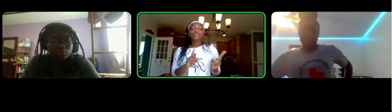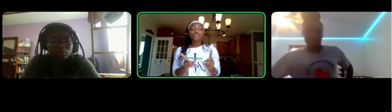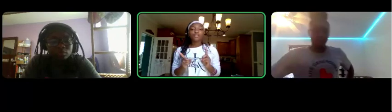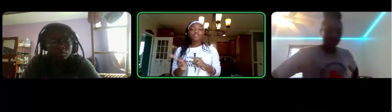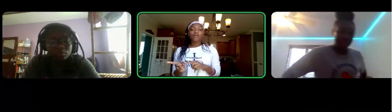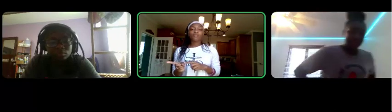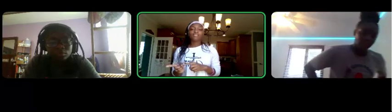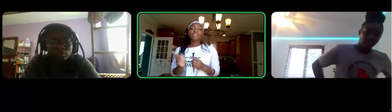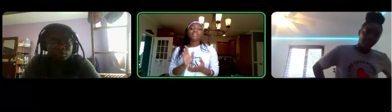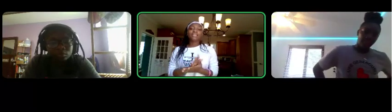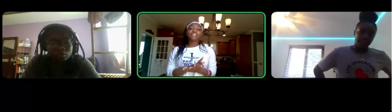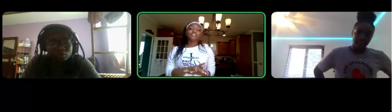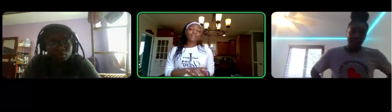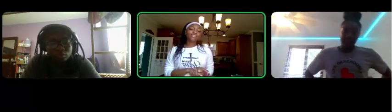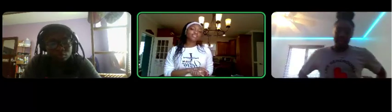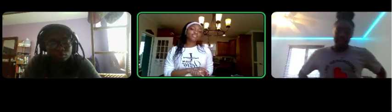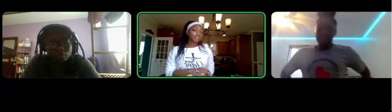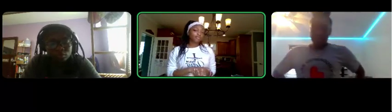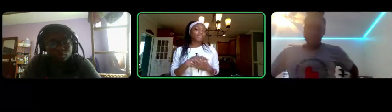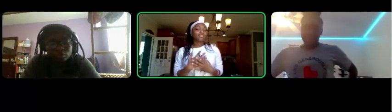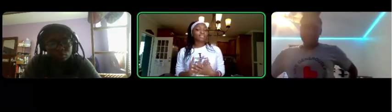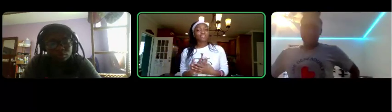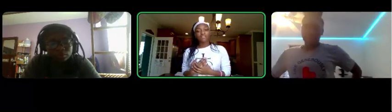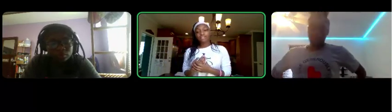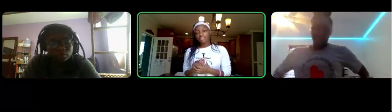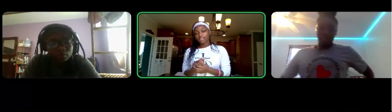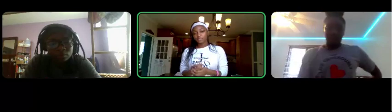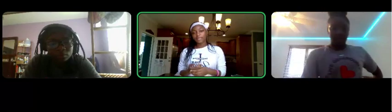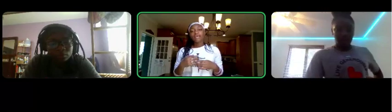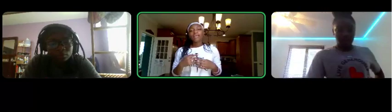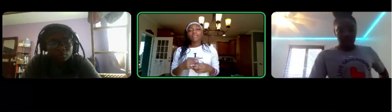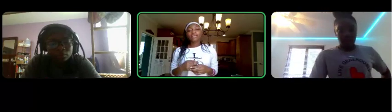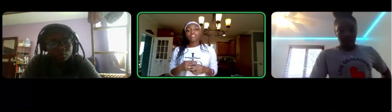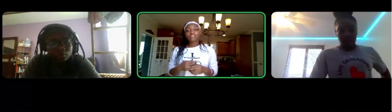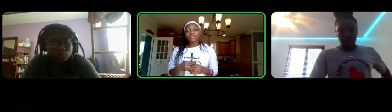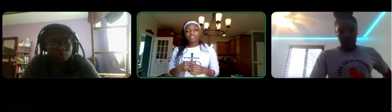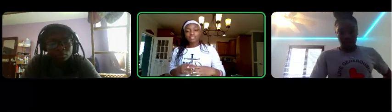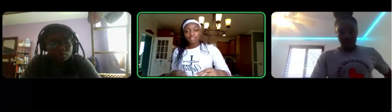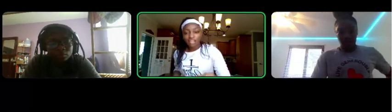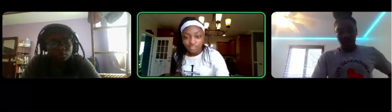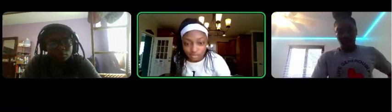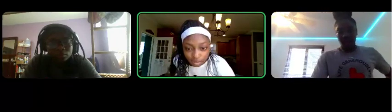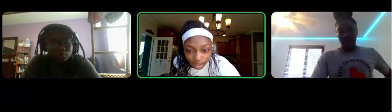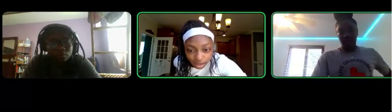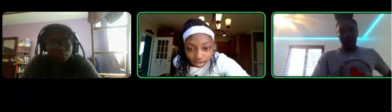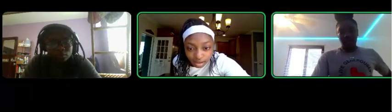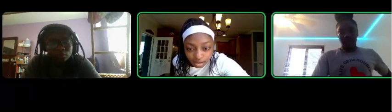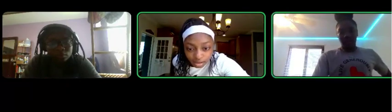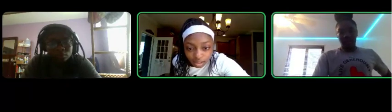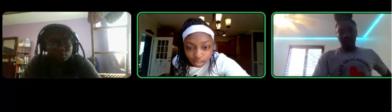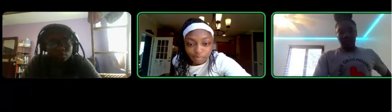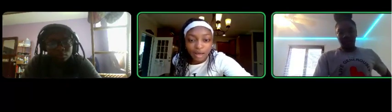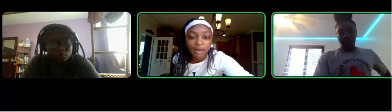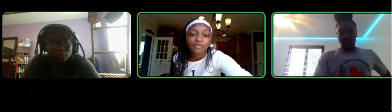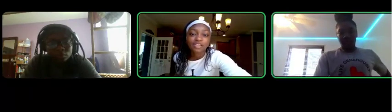friend always. Yes, Christ loves me. Yes, Christ loves me. Yes, Christ loves me. Bible tell me